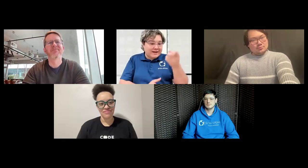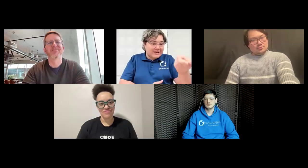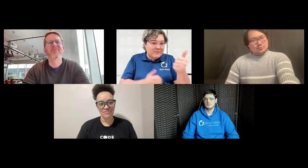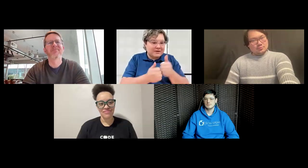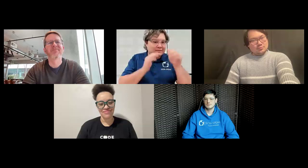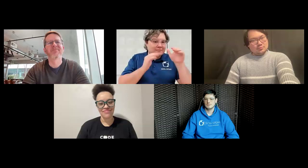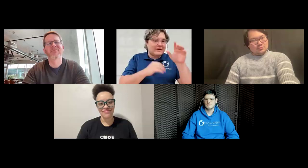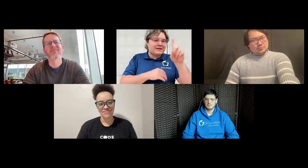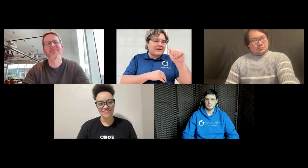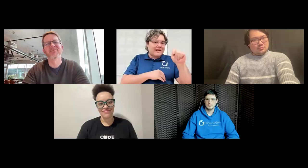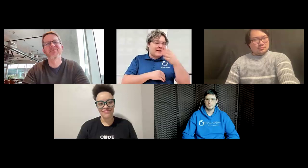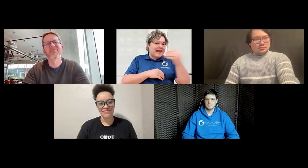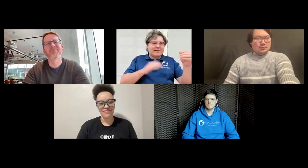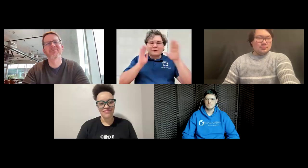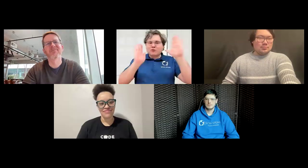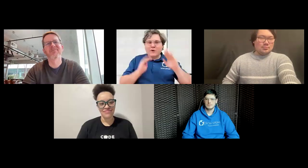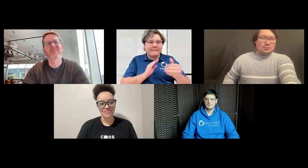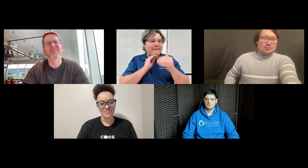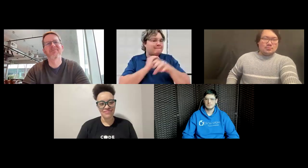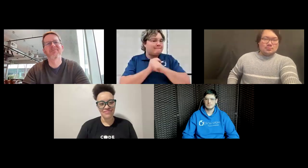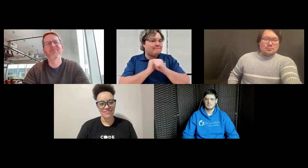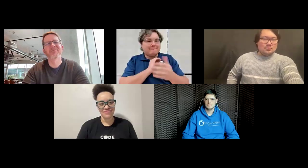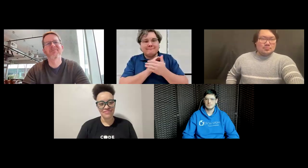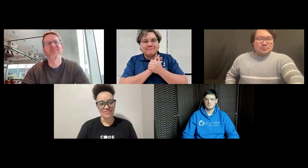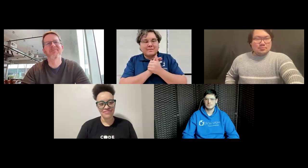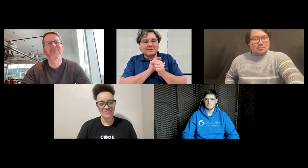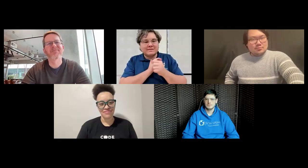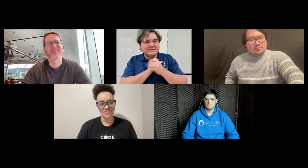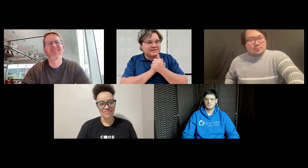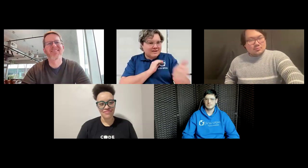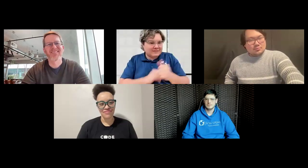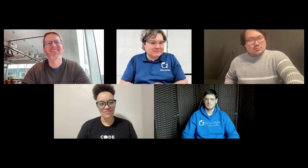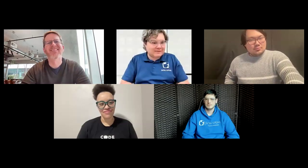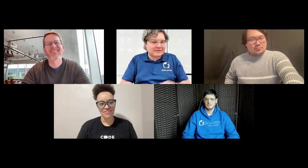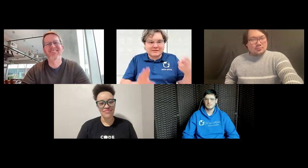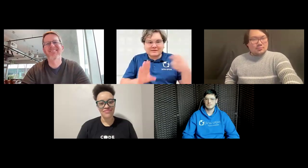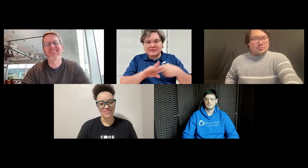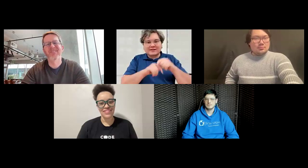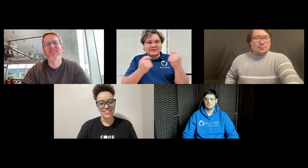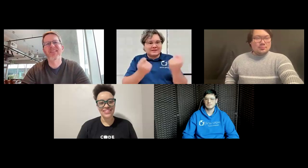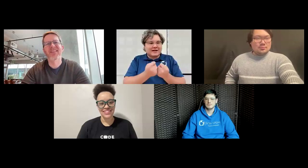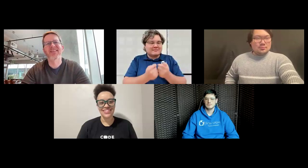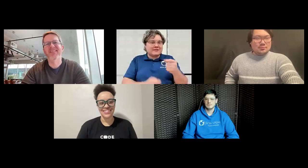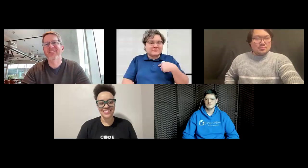And we also have Brian, who's here, who's been, great with marketing and is very skilled in